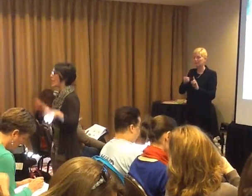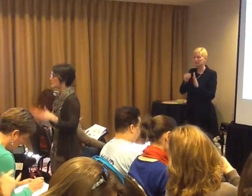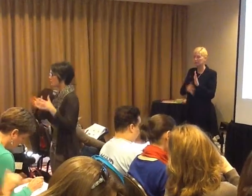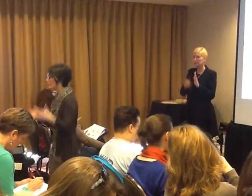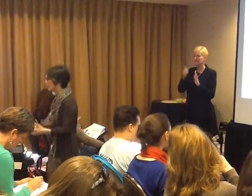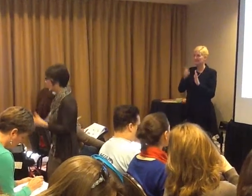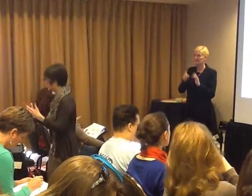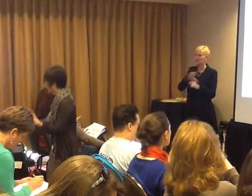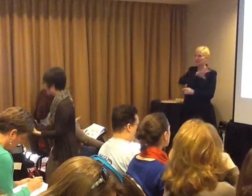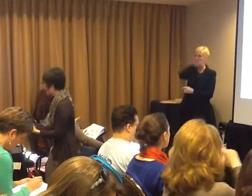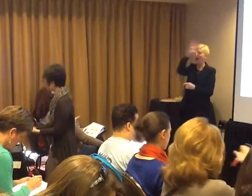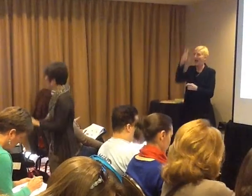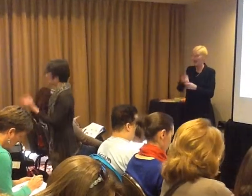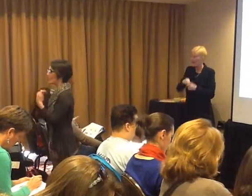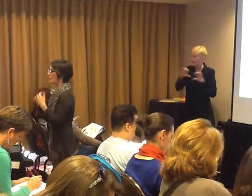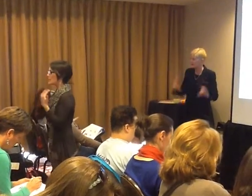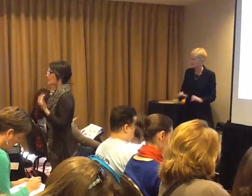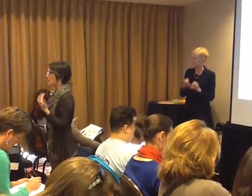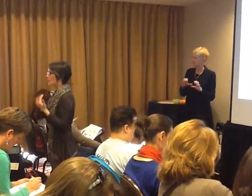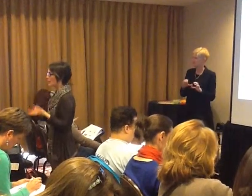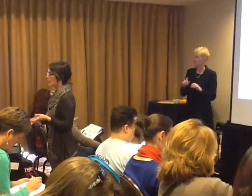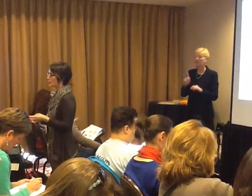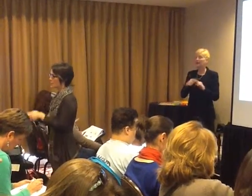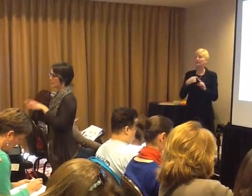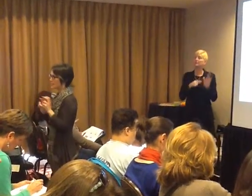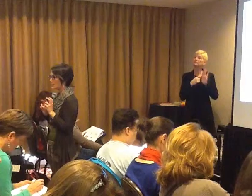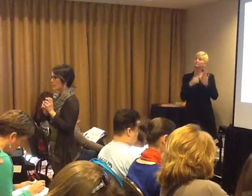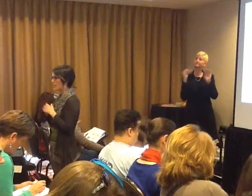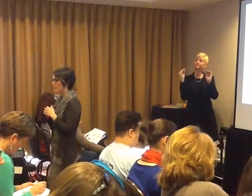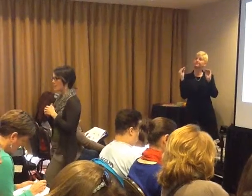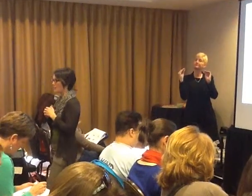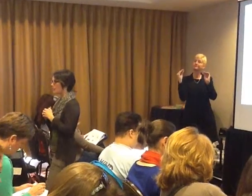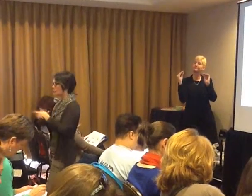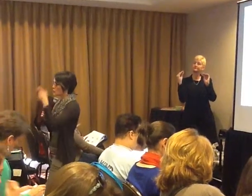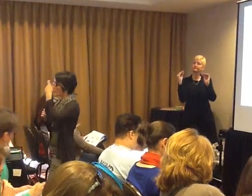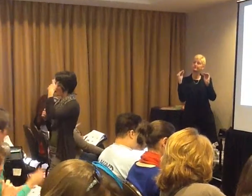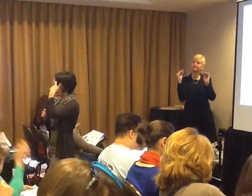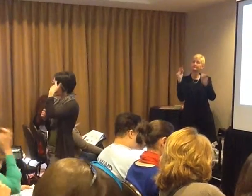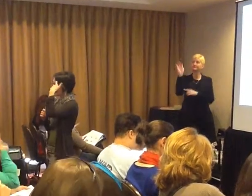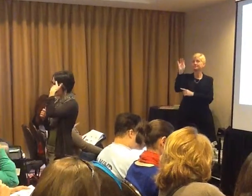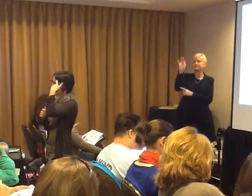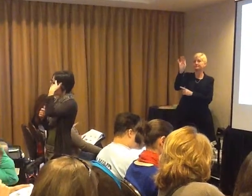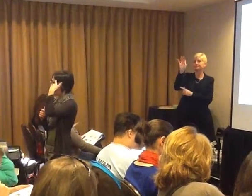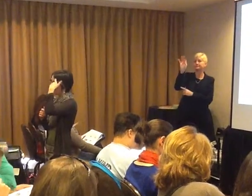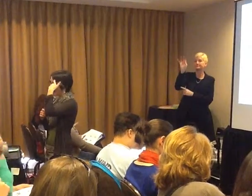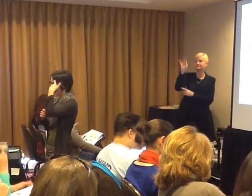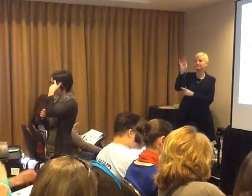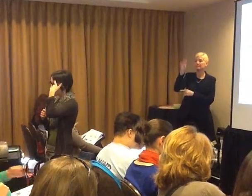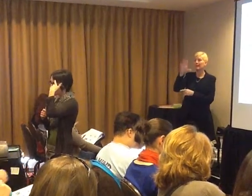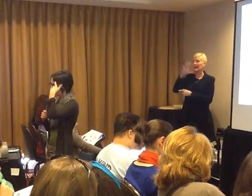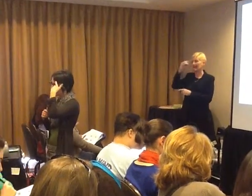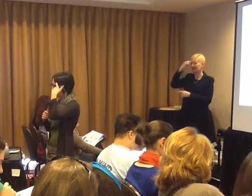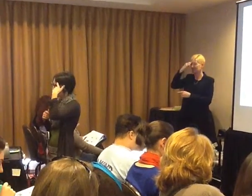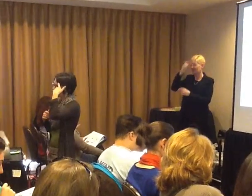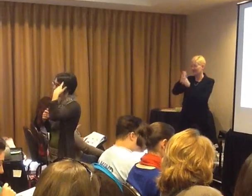be actively engaged in that. It can't be something where they can just like sit back in the back of the classroom and think in their